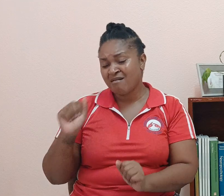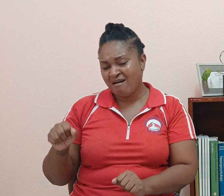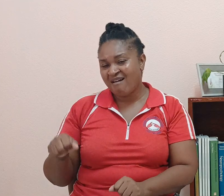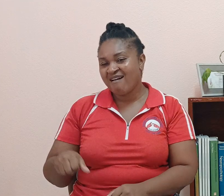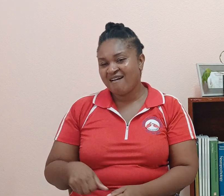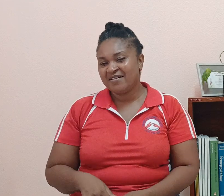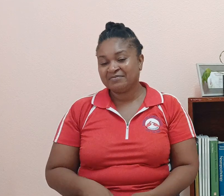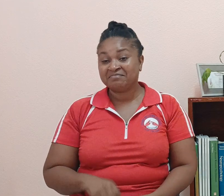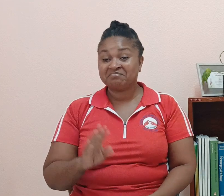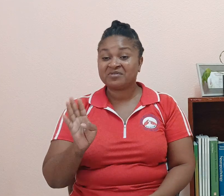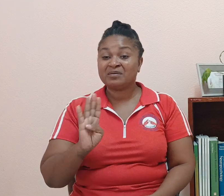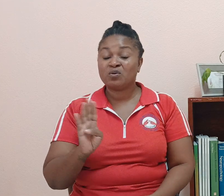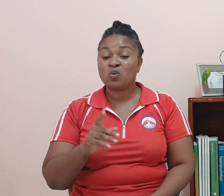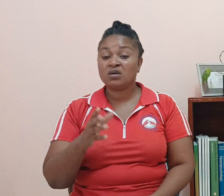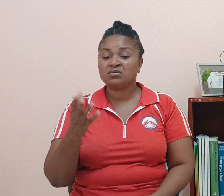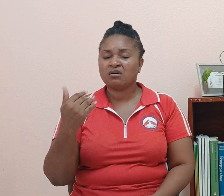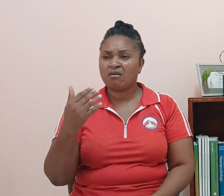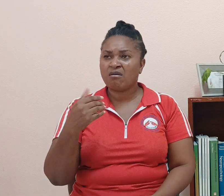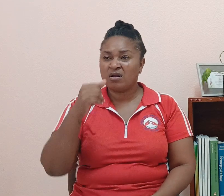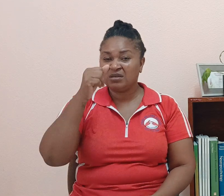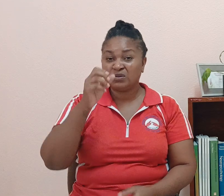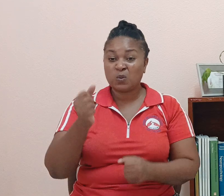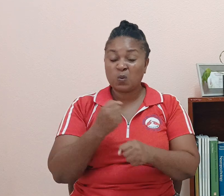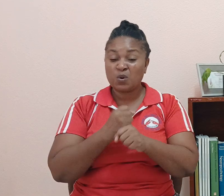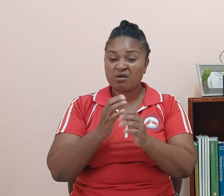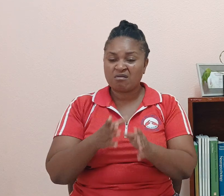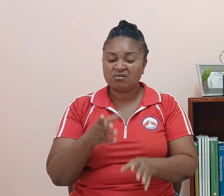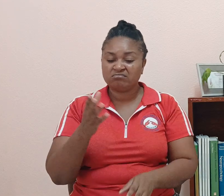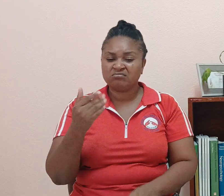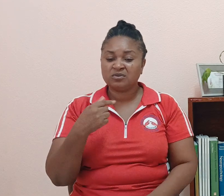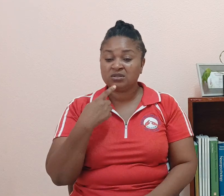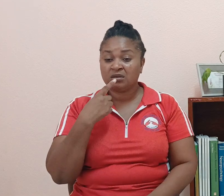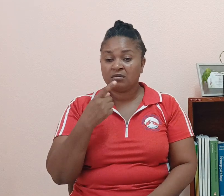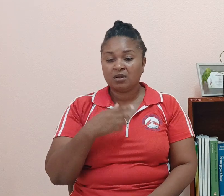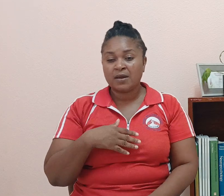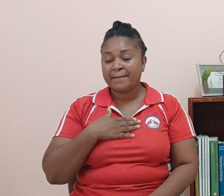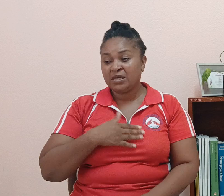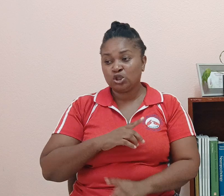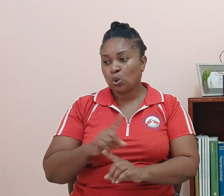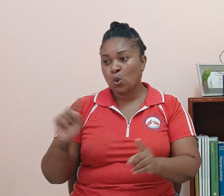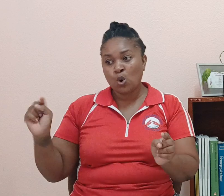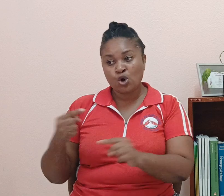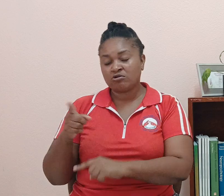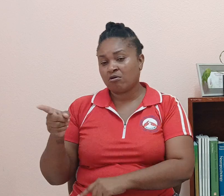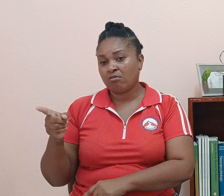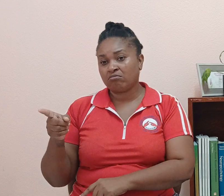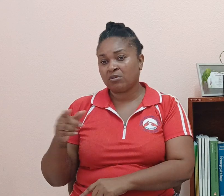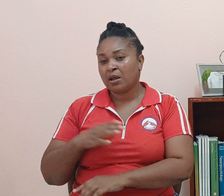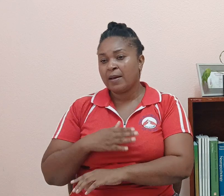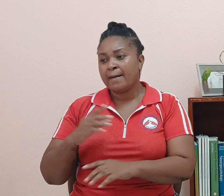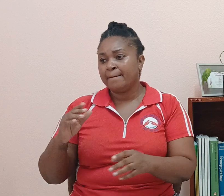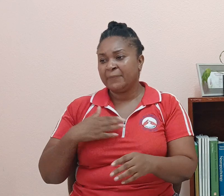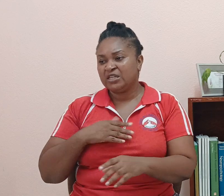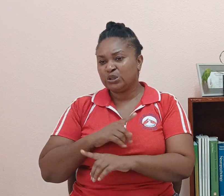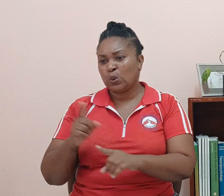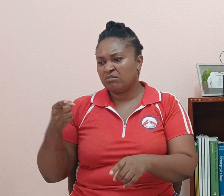Boaz ordered his men not to harm or insult Ruth and told